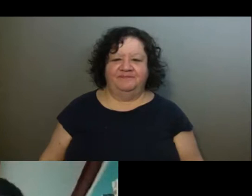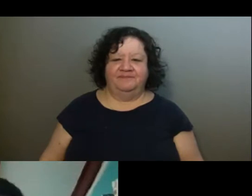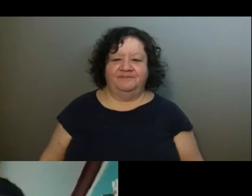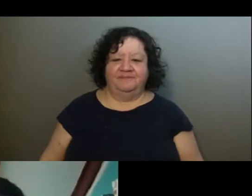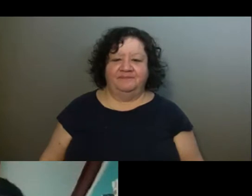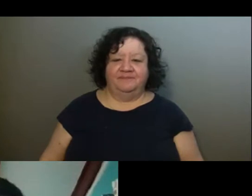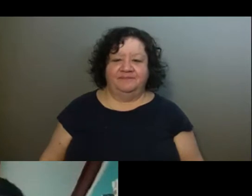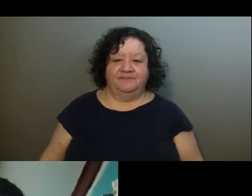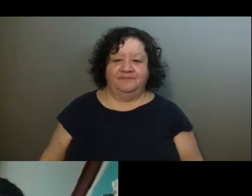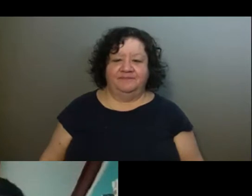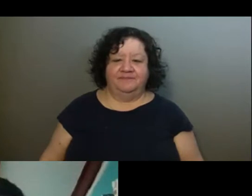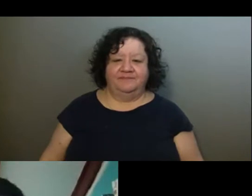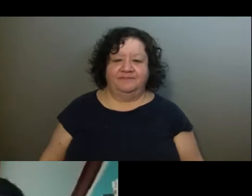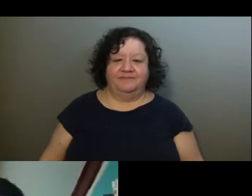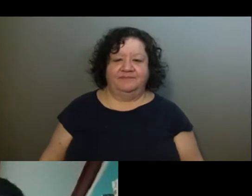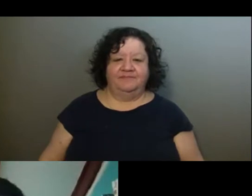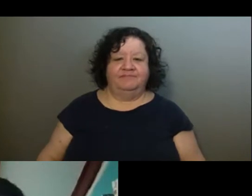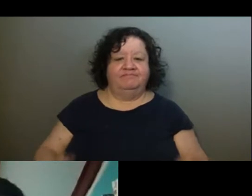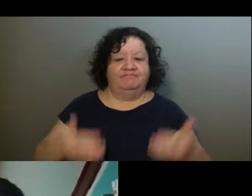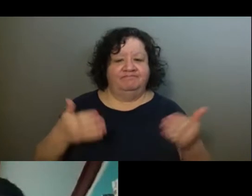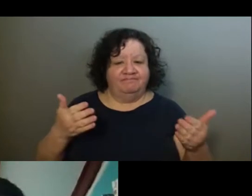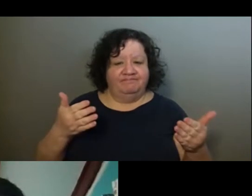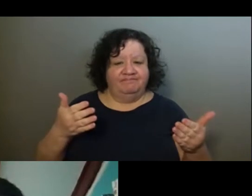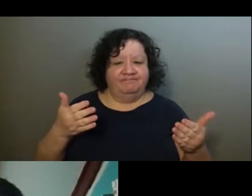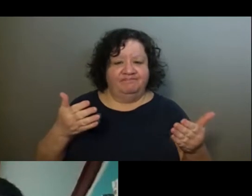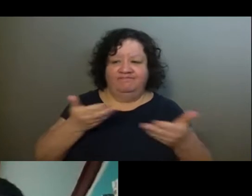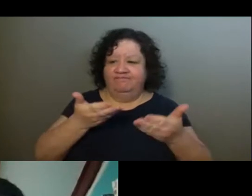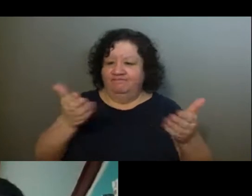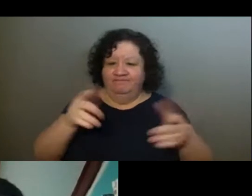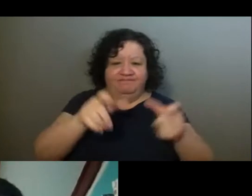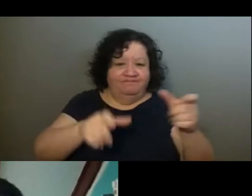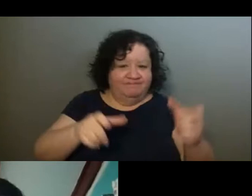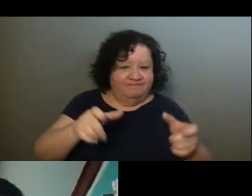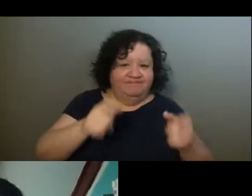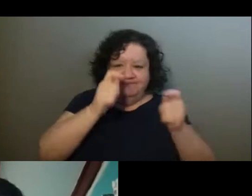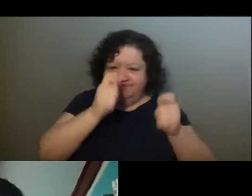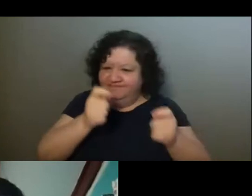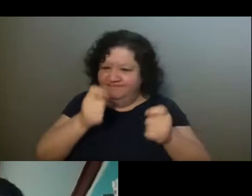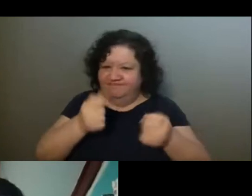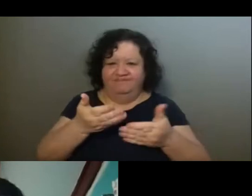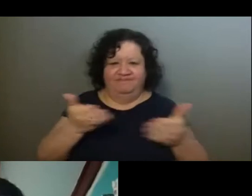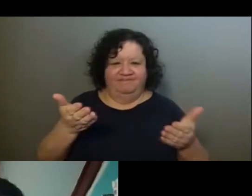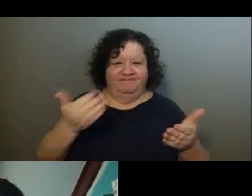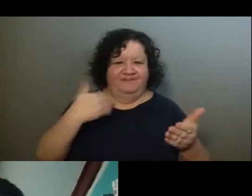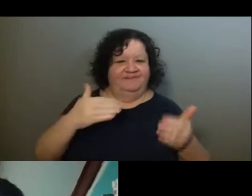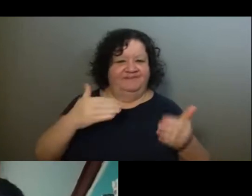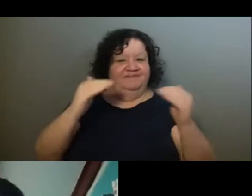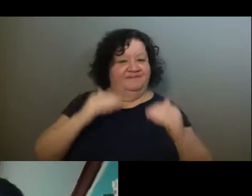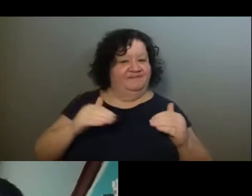fellow participants, and invited guests, of course. Our topic, of course, as we know, just to remind